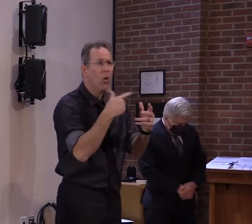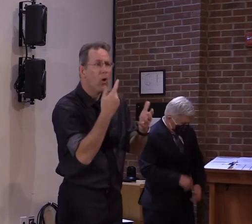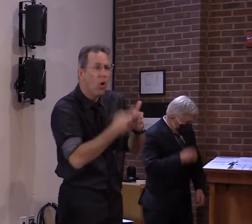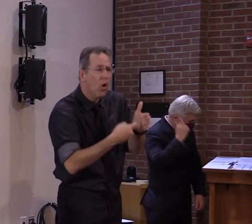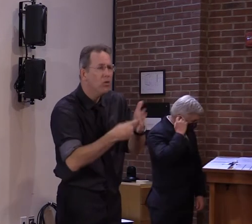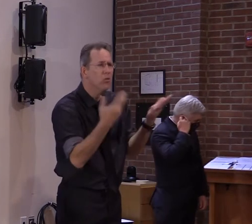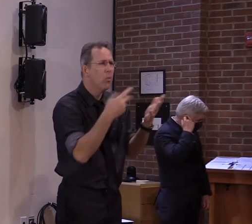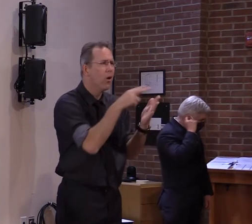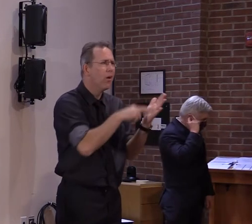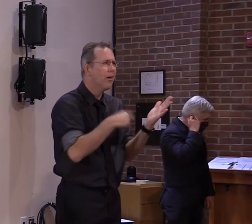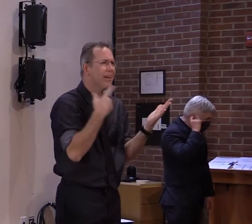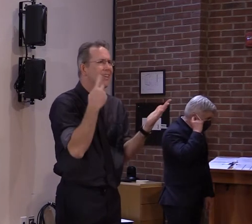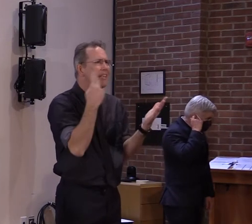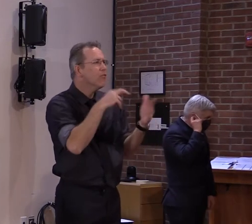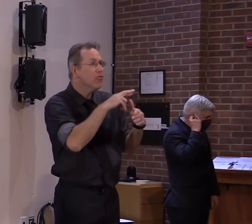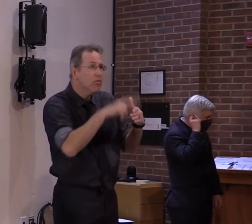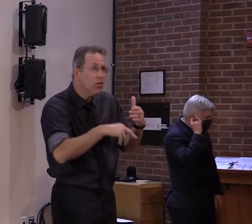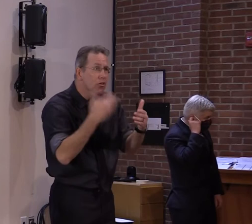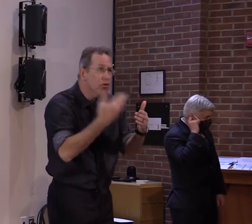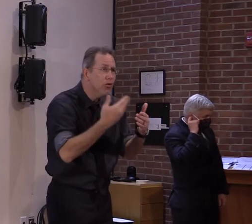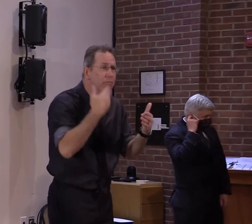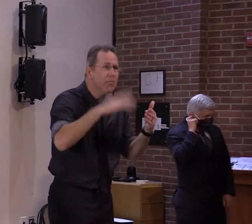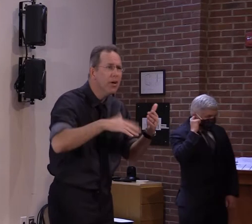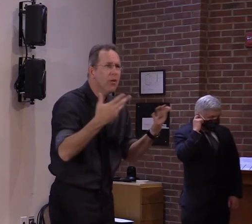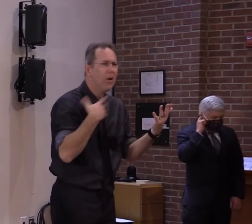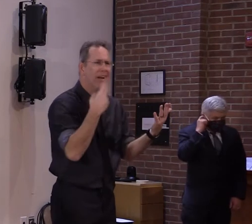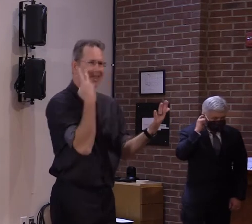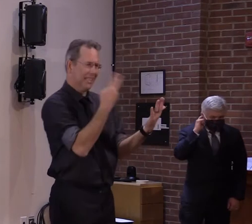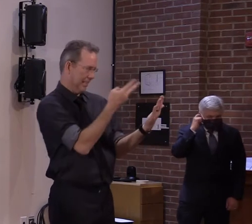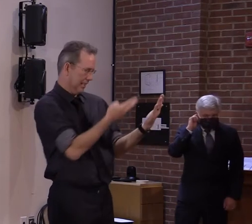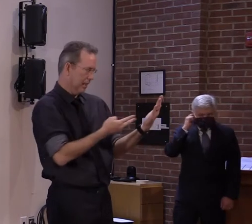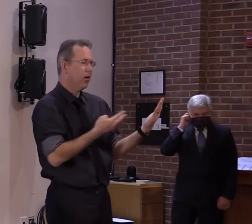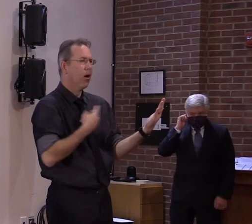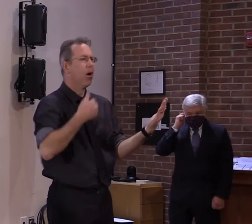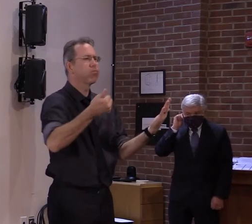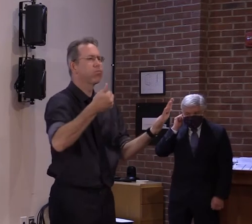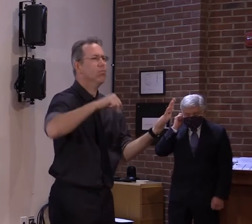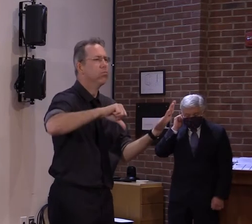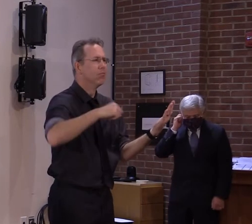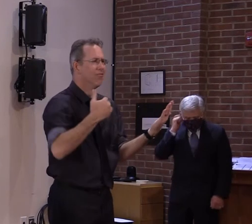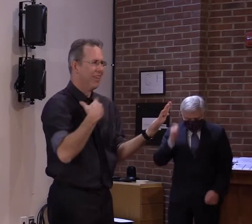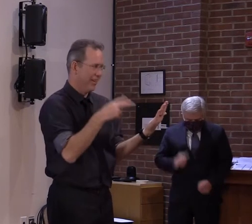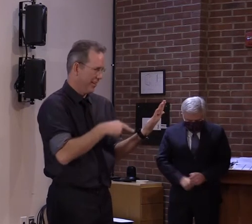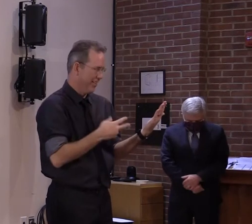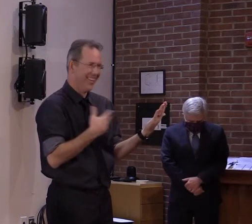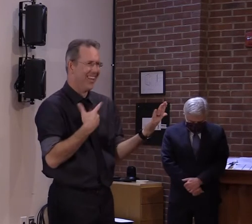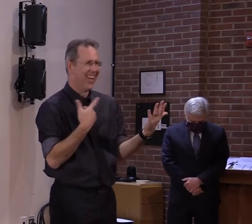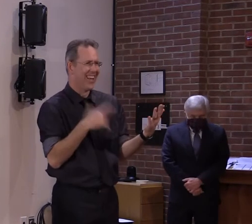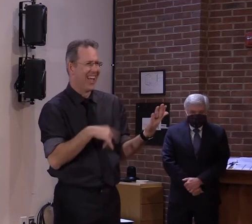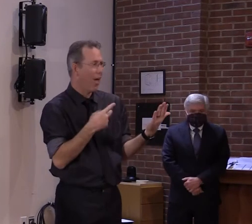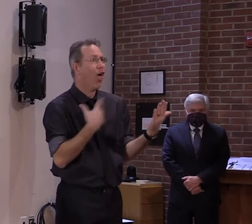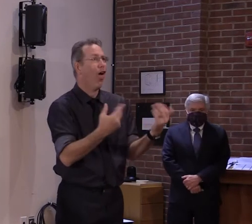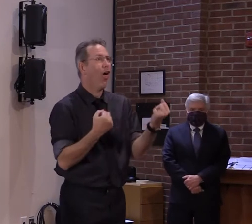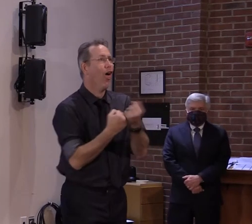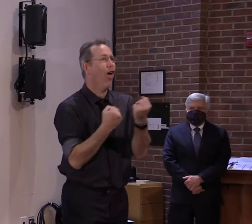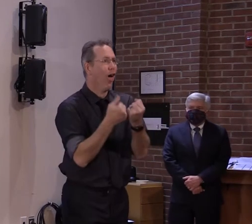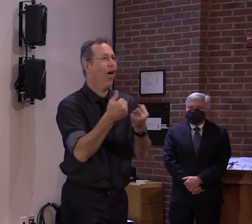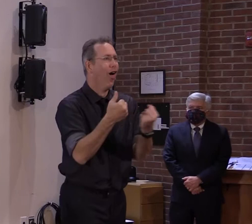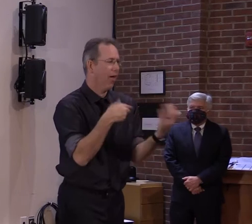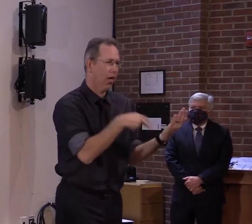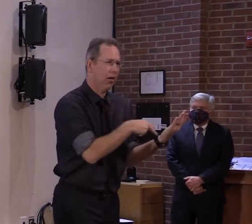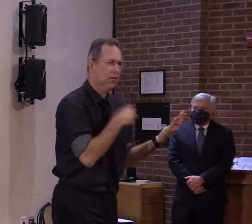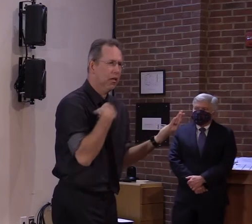many questions that come along with that. I couldn't stand here and say yes or no without knowing all the details, and that's something that